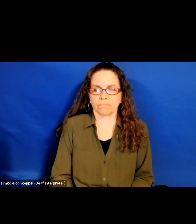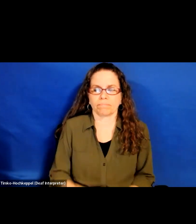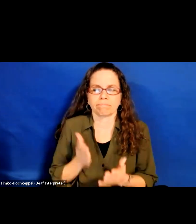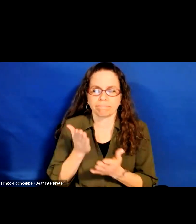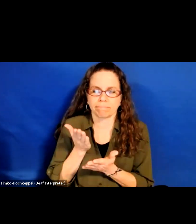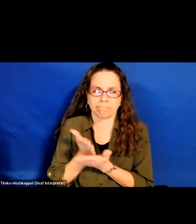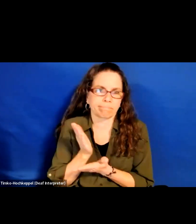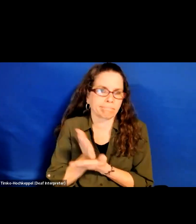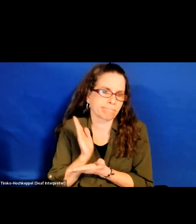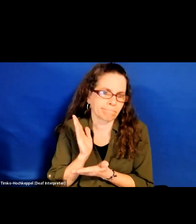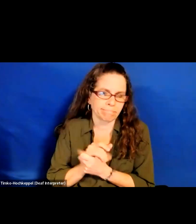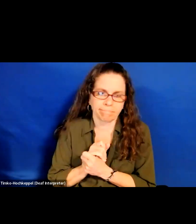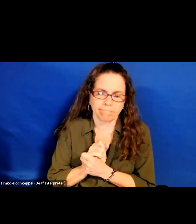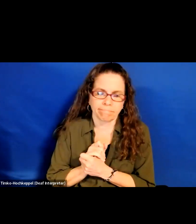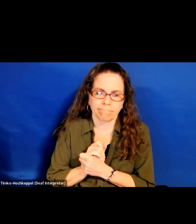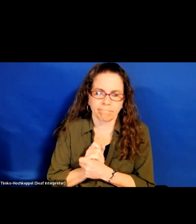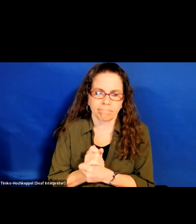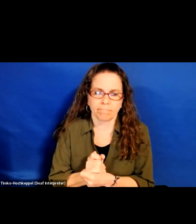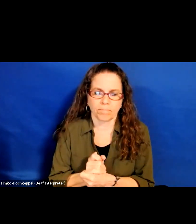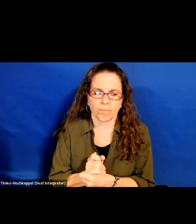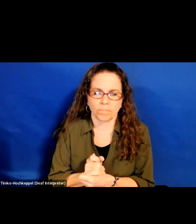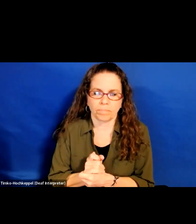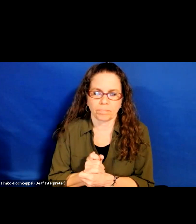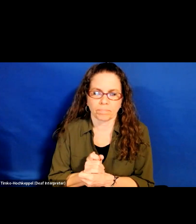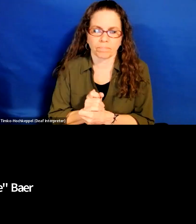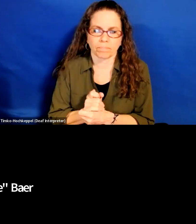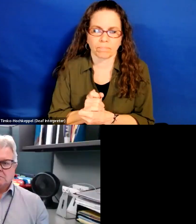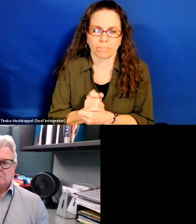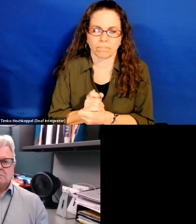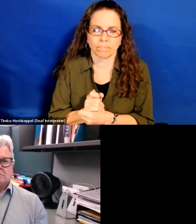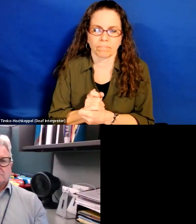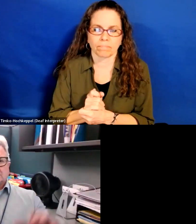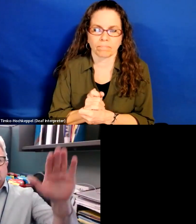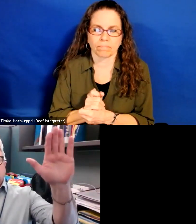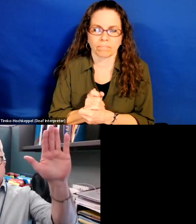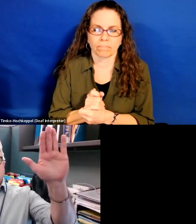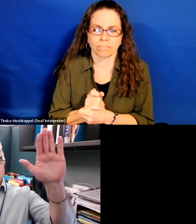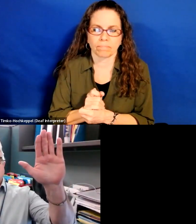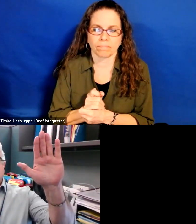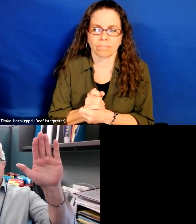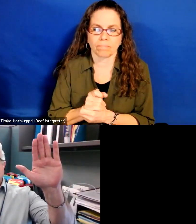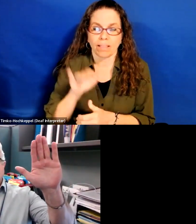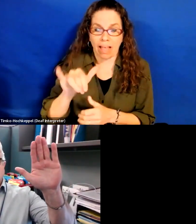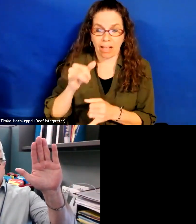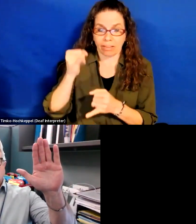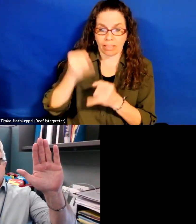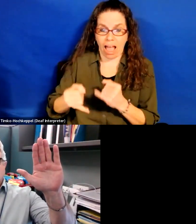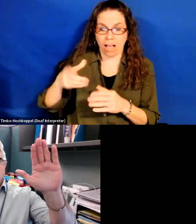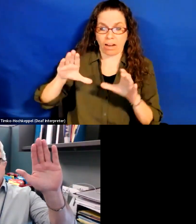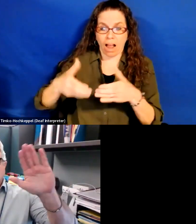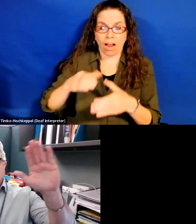And Caroline, we're all set. Thank you. Okay, so that's the end of our committee reports.